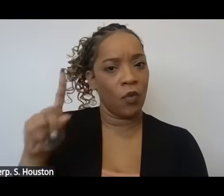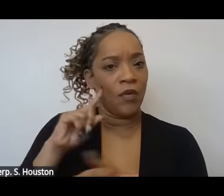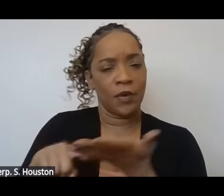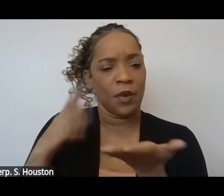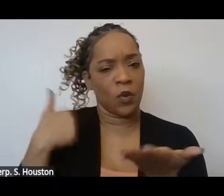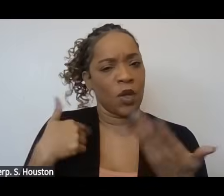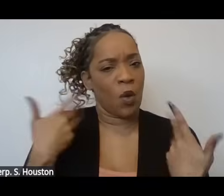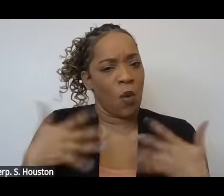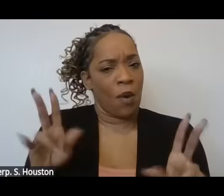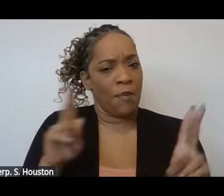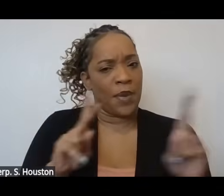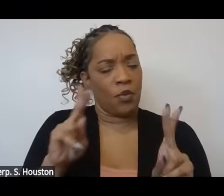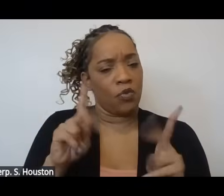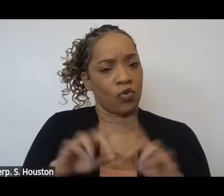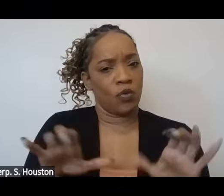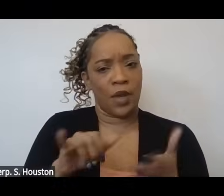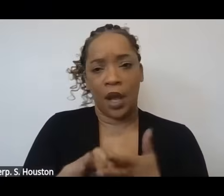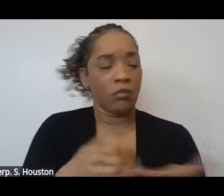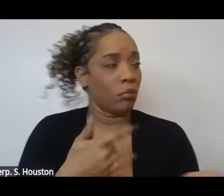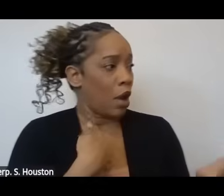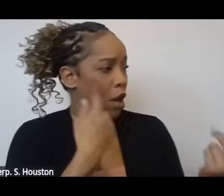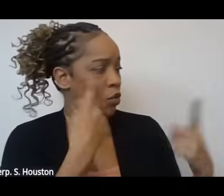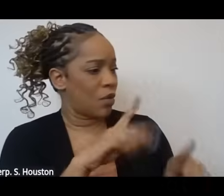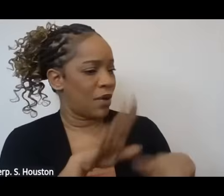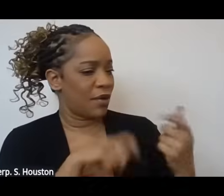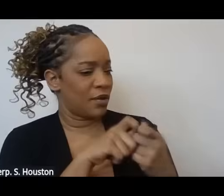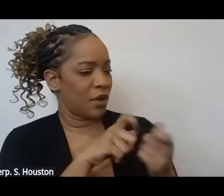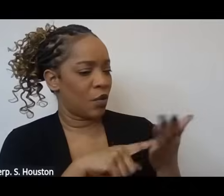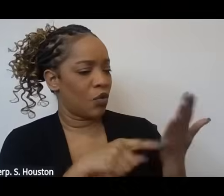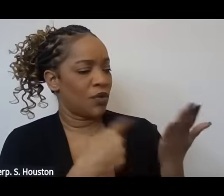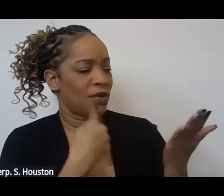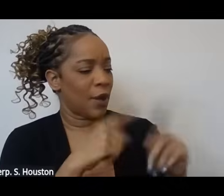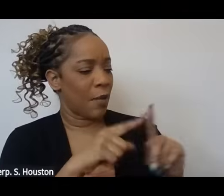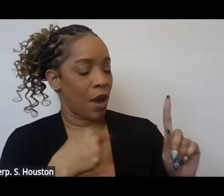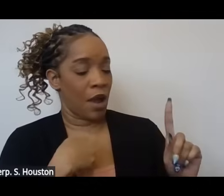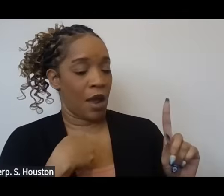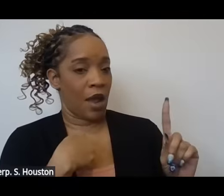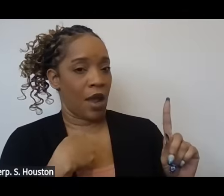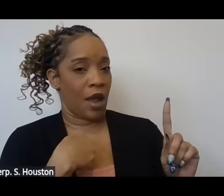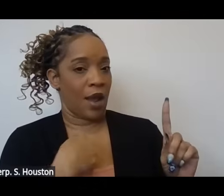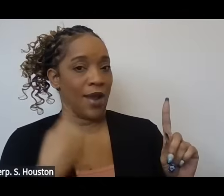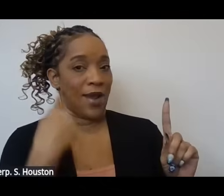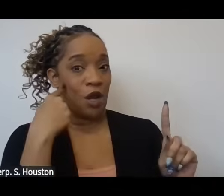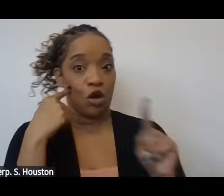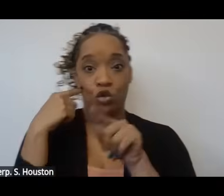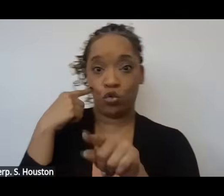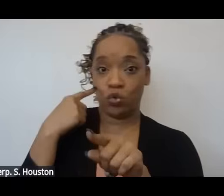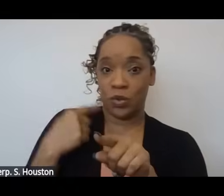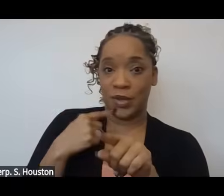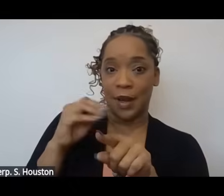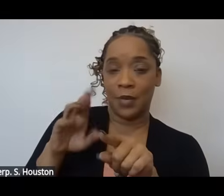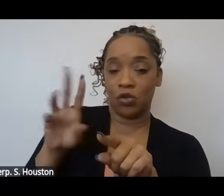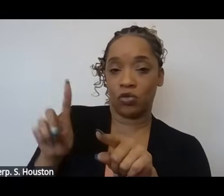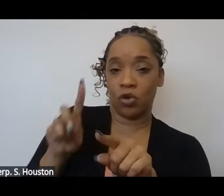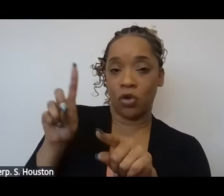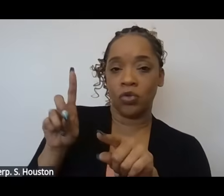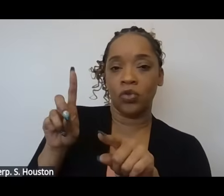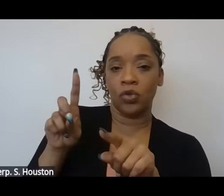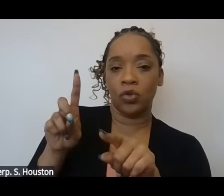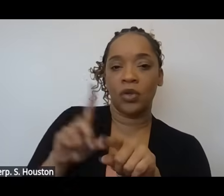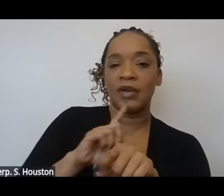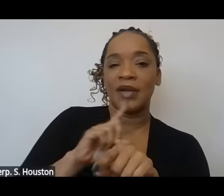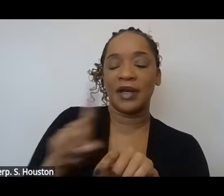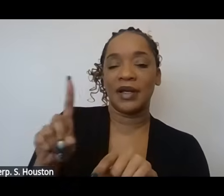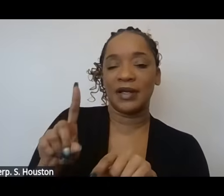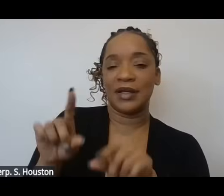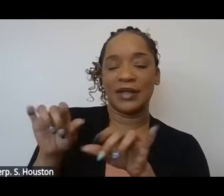I agree exactly what you're saying, but I also, what I'm hearing you say, Mr. Doster, and what I is the same concern I've